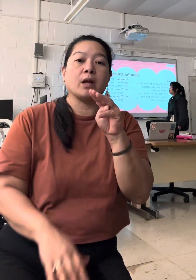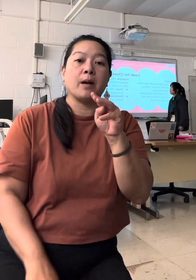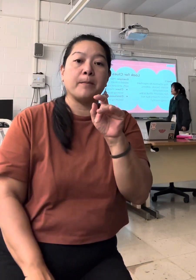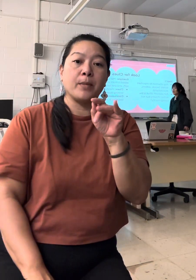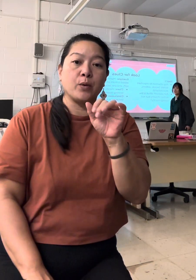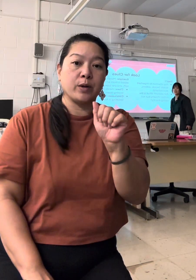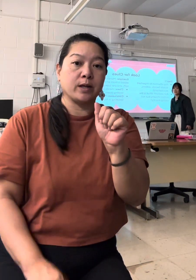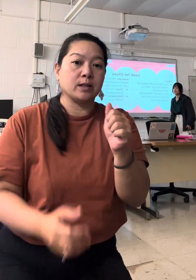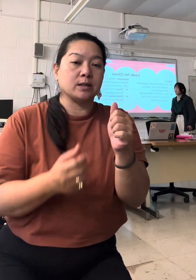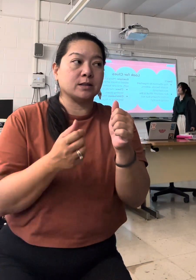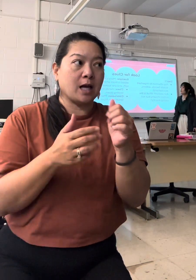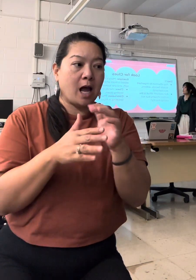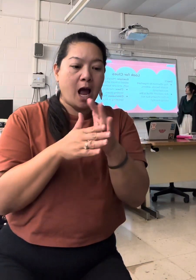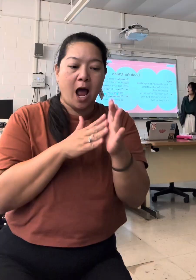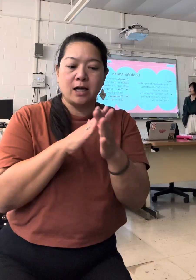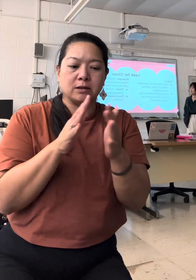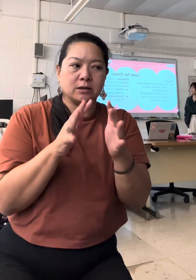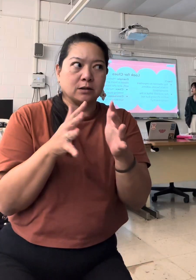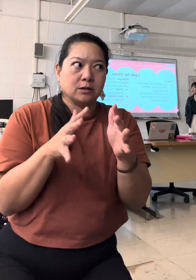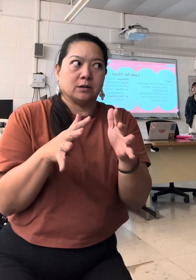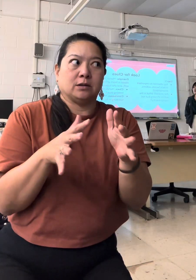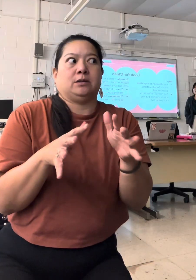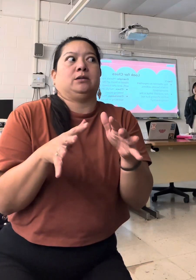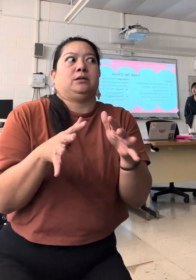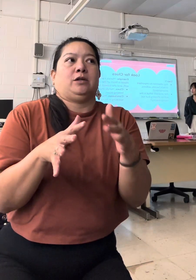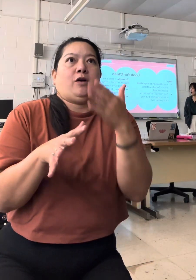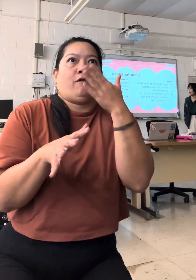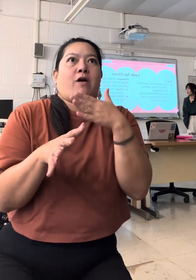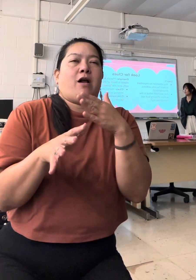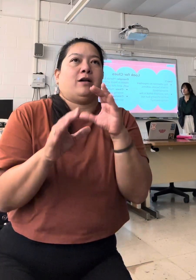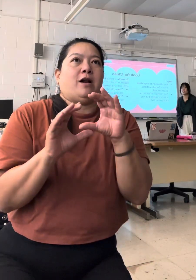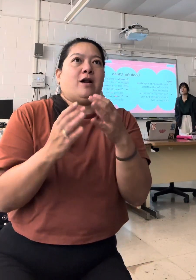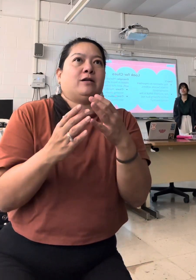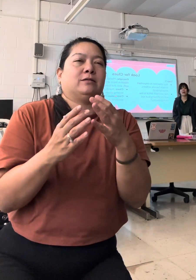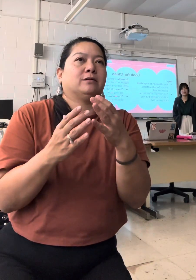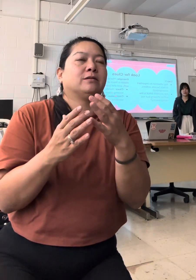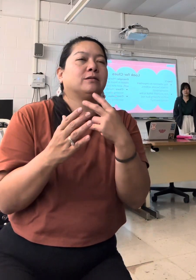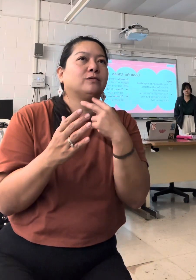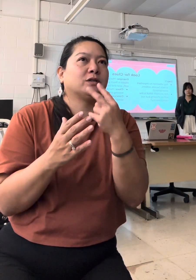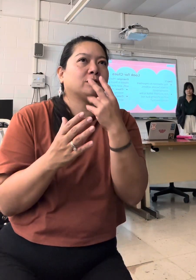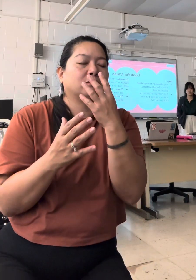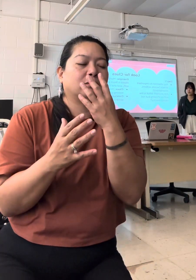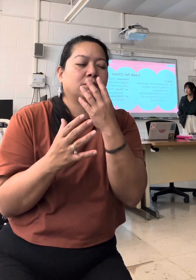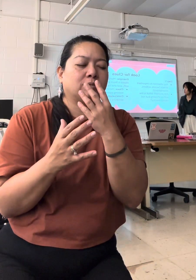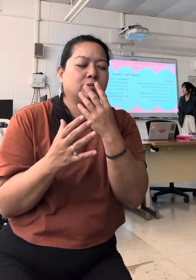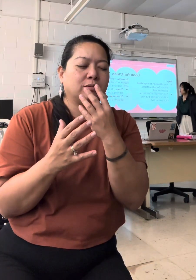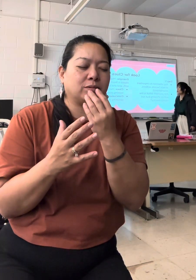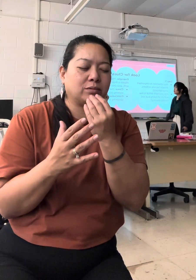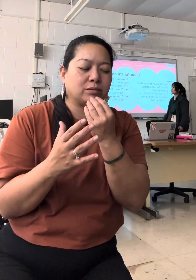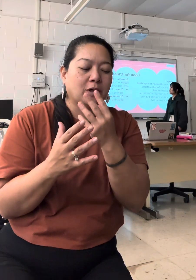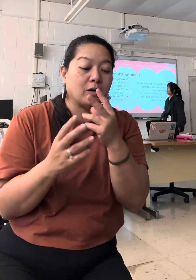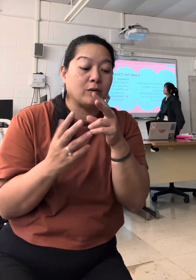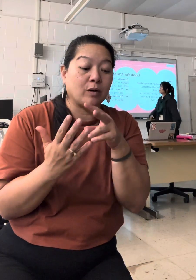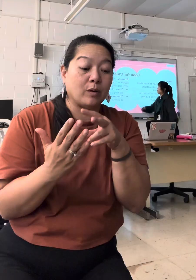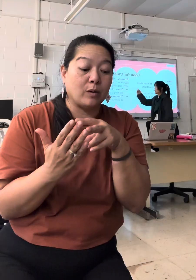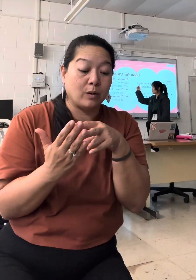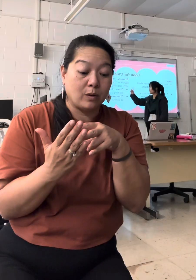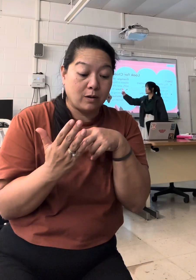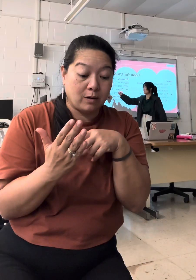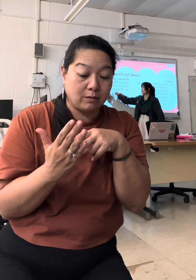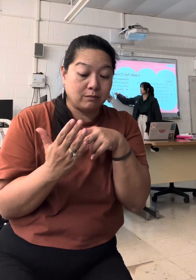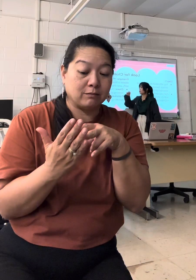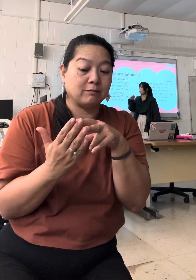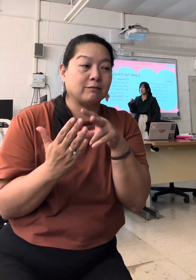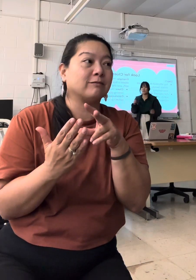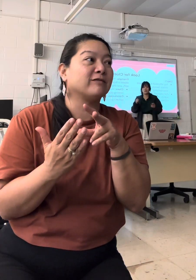hands shook as she stood in front of the class. Her voice was soft and she looked down at her notes. So what are the clues?